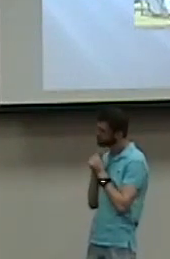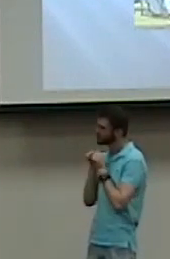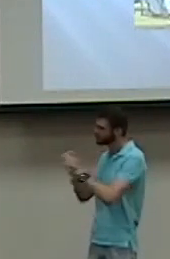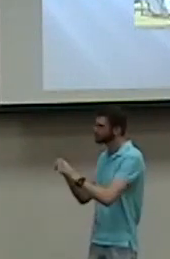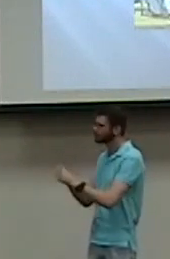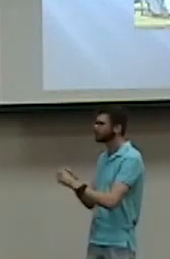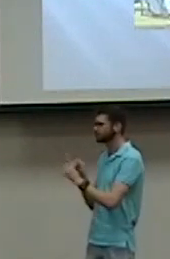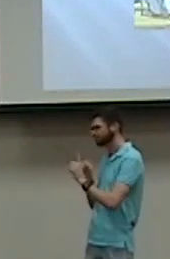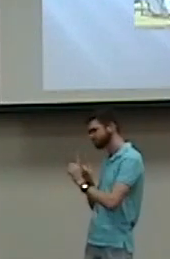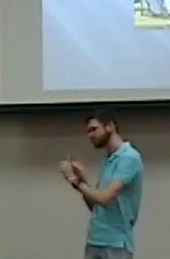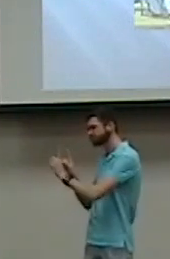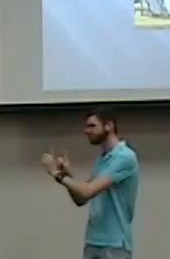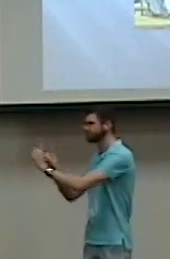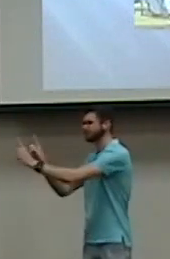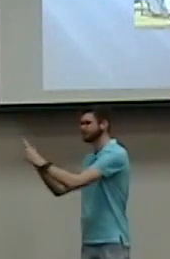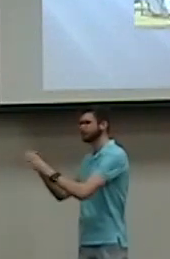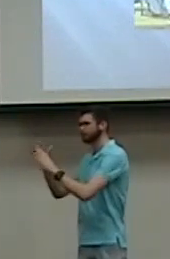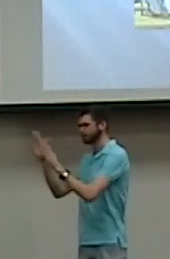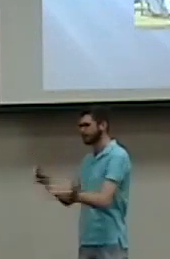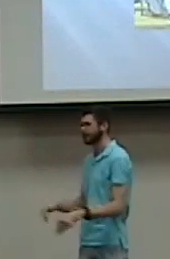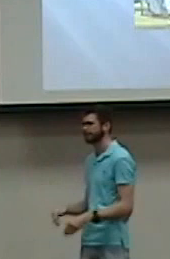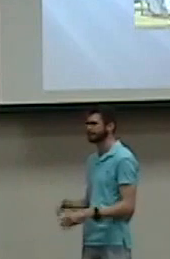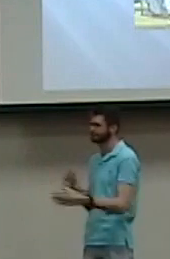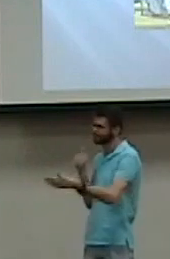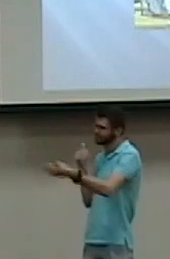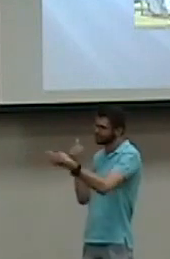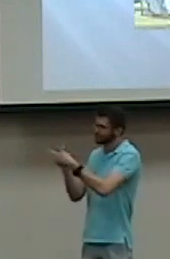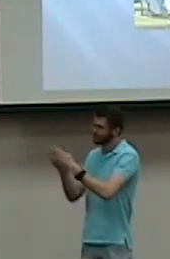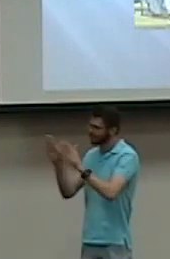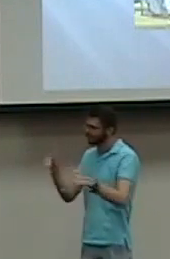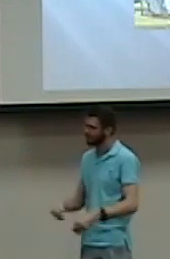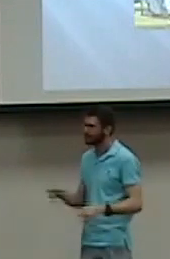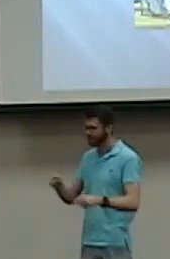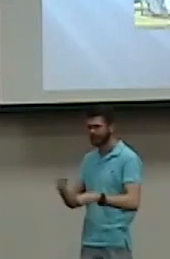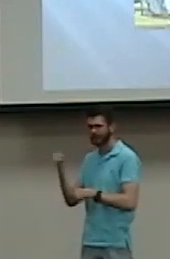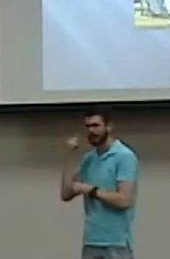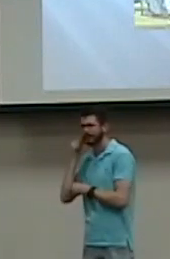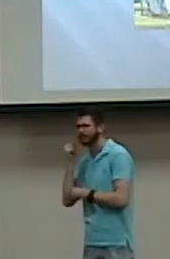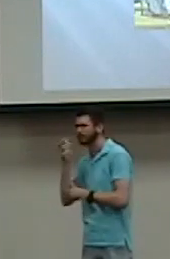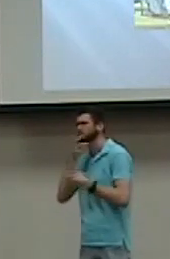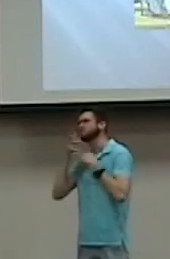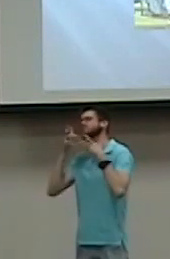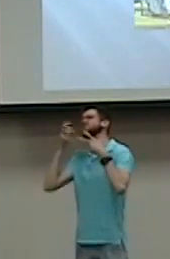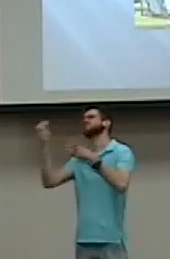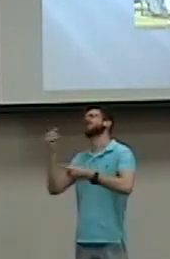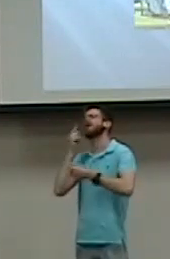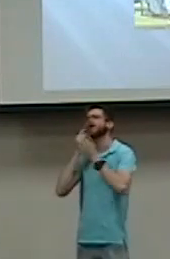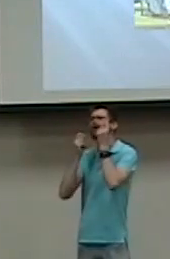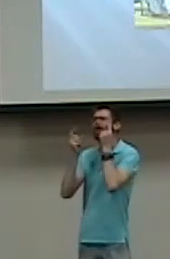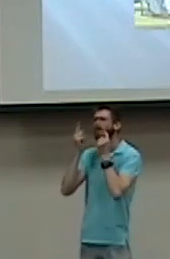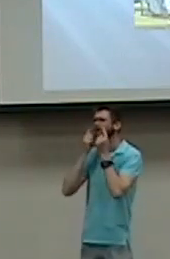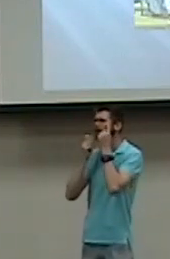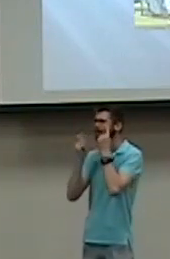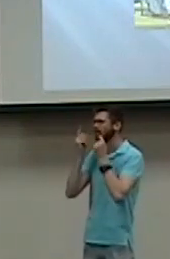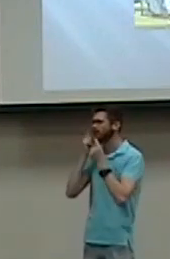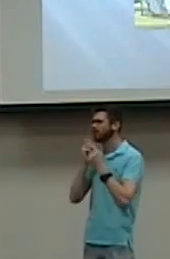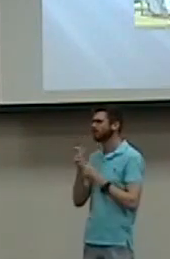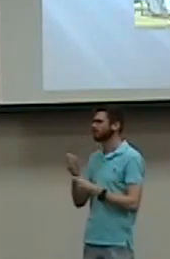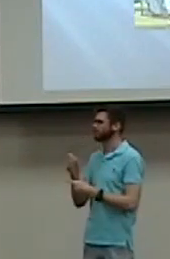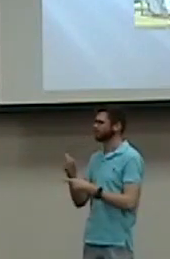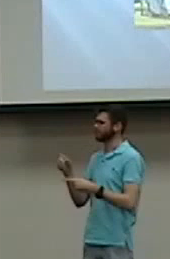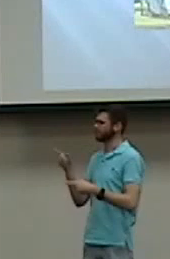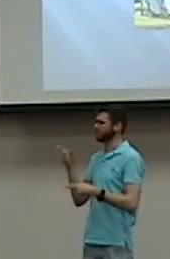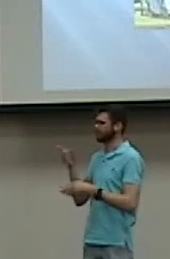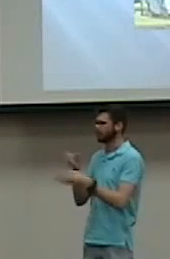As they get closer, they can hear the funeral already in full swing. The professional mourners have arrived, and they are in